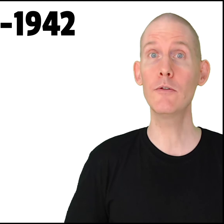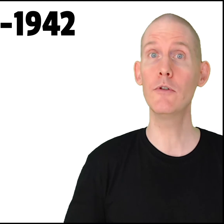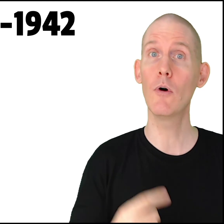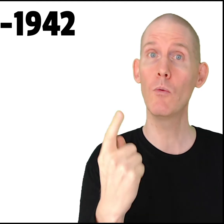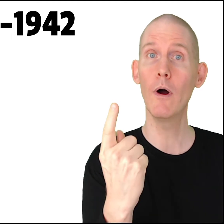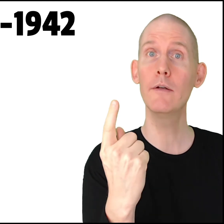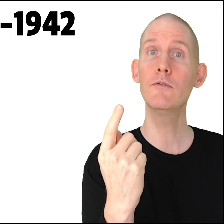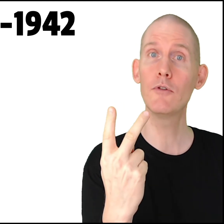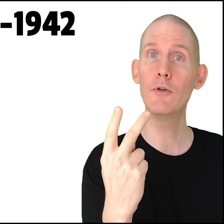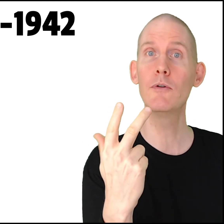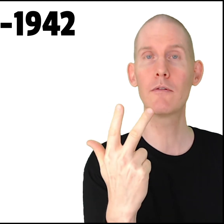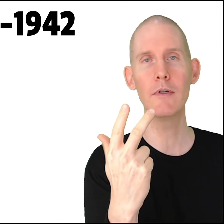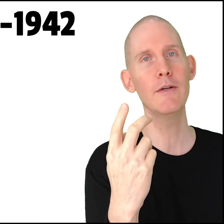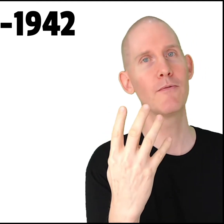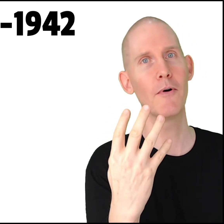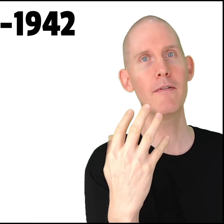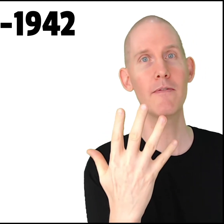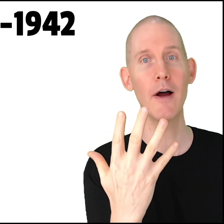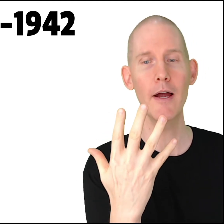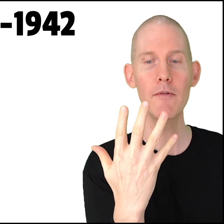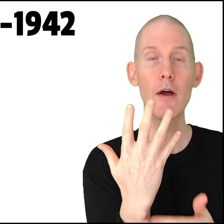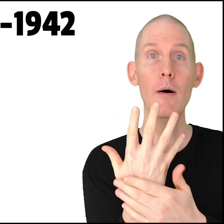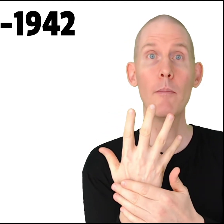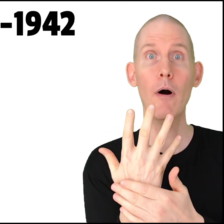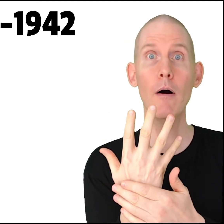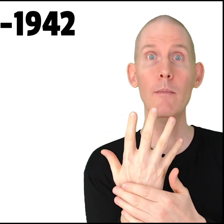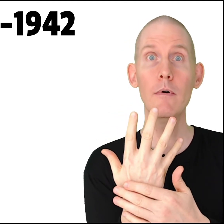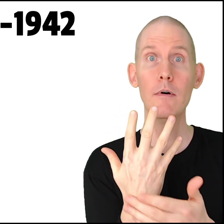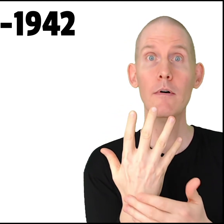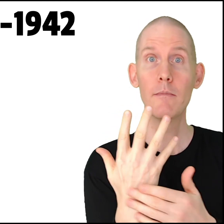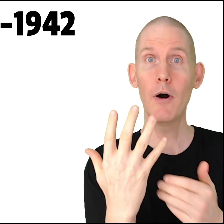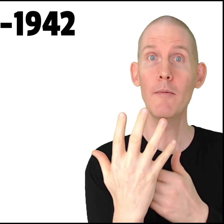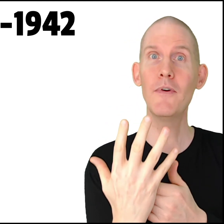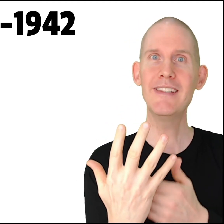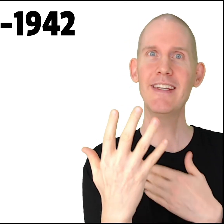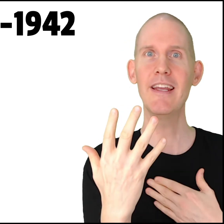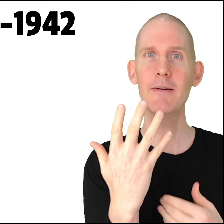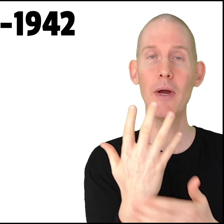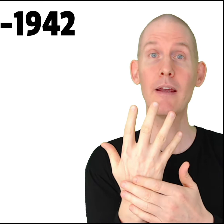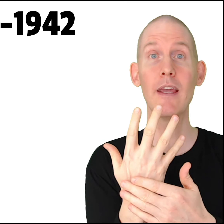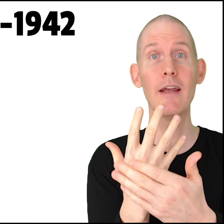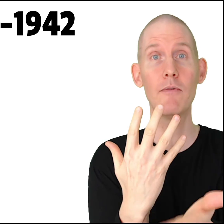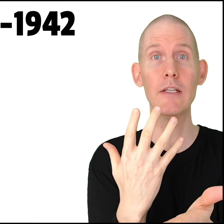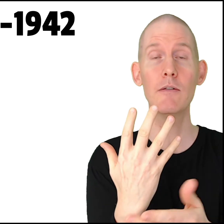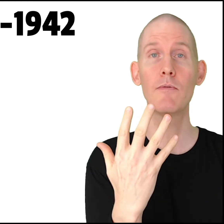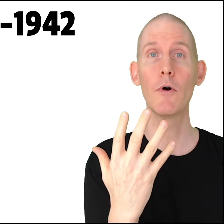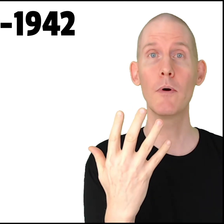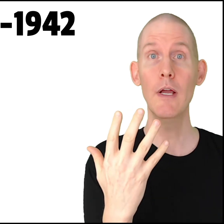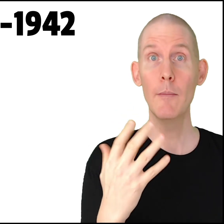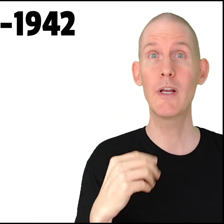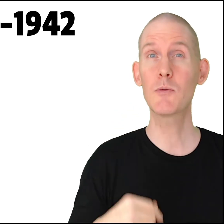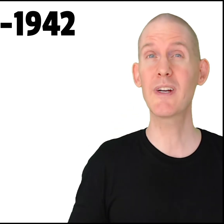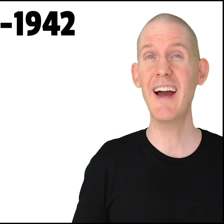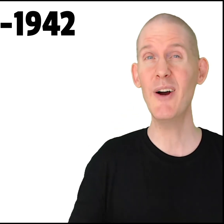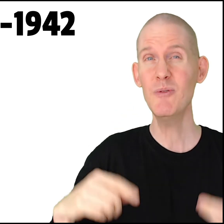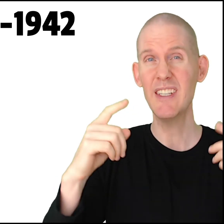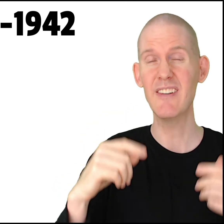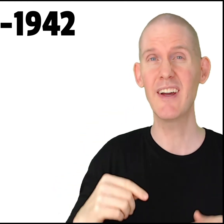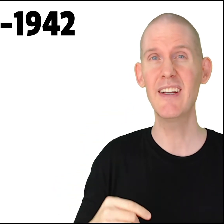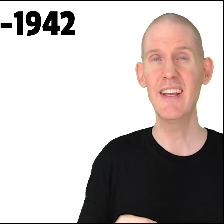go 1, 2, 3, 4, 5, palm facing in, back of the hand facing forward, because we're counting, right?